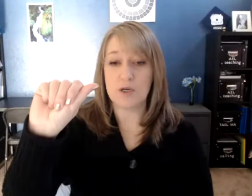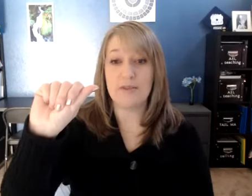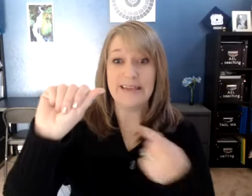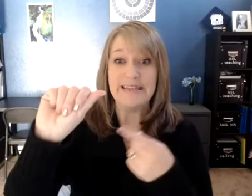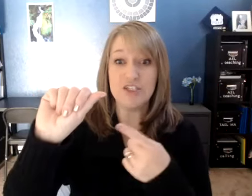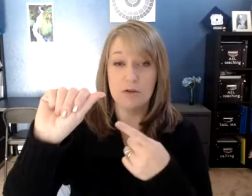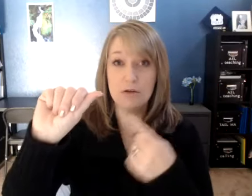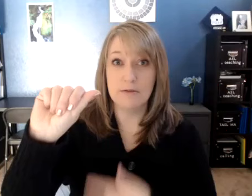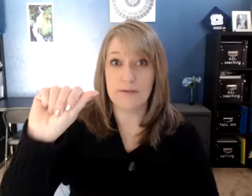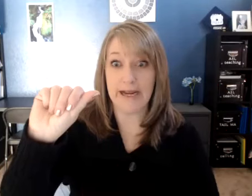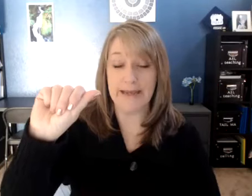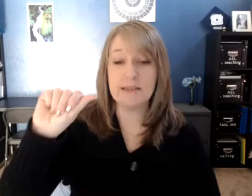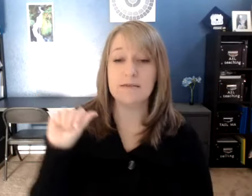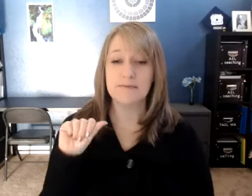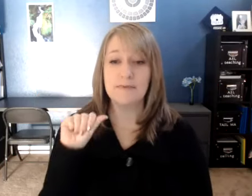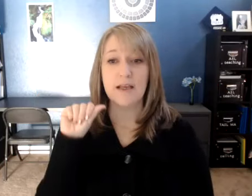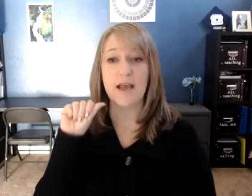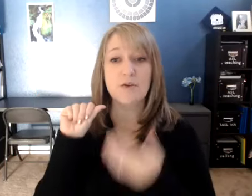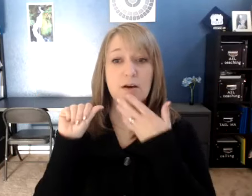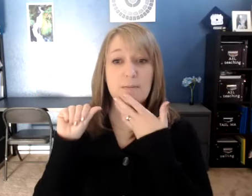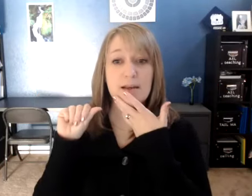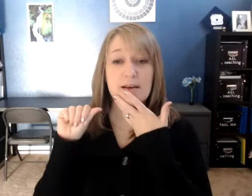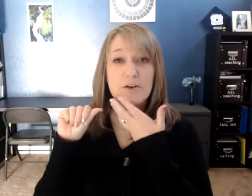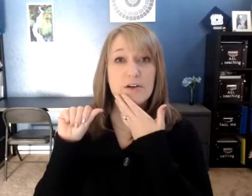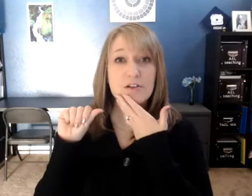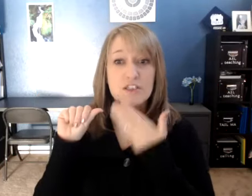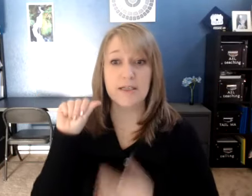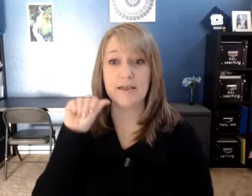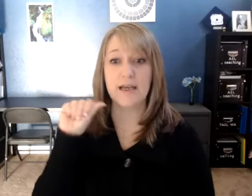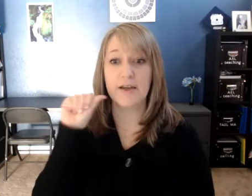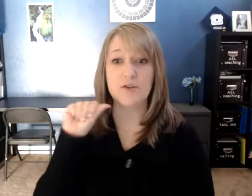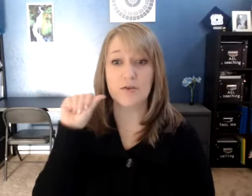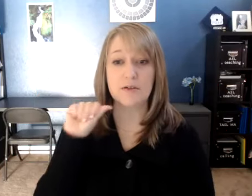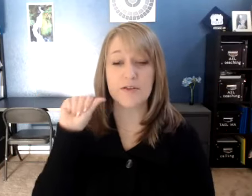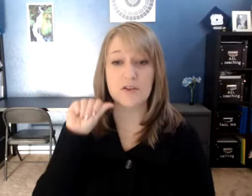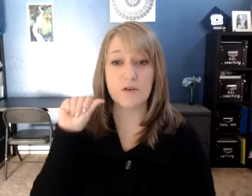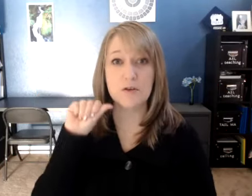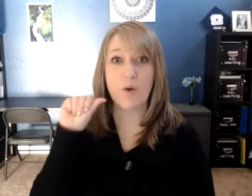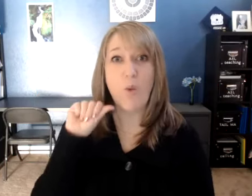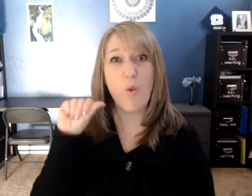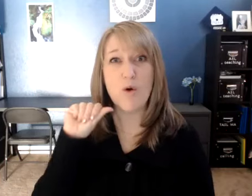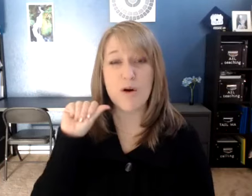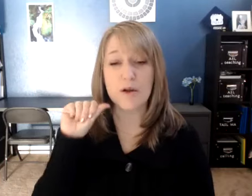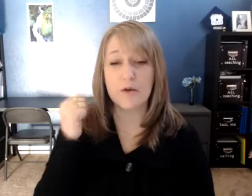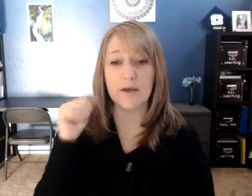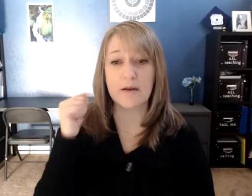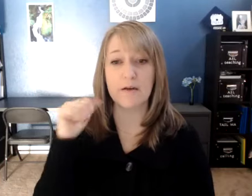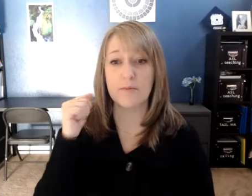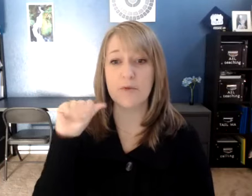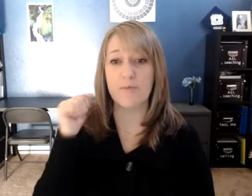with the initial for aunt, and you come near your chin and you do little circles, or you can move back